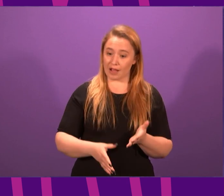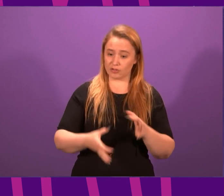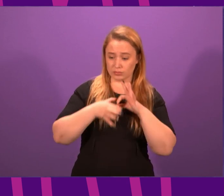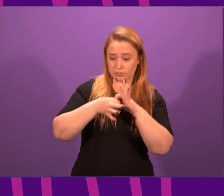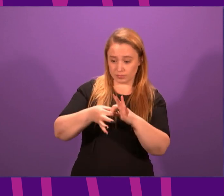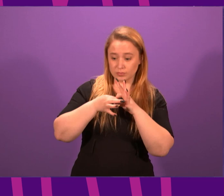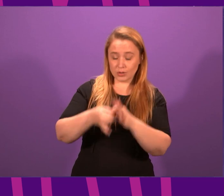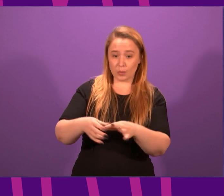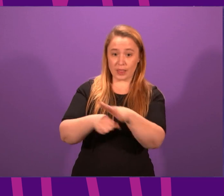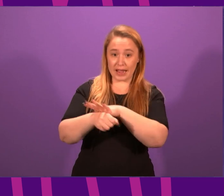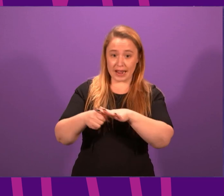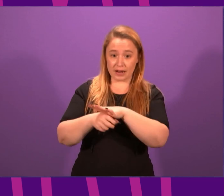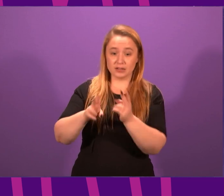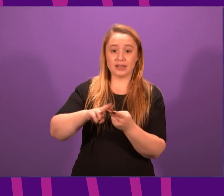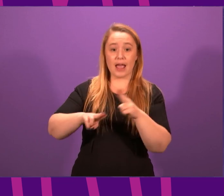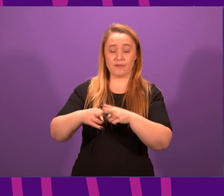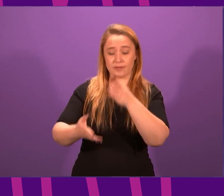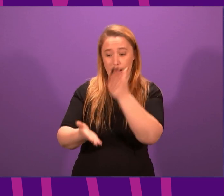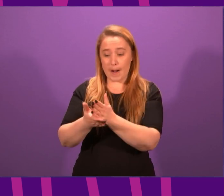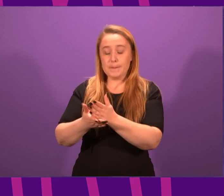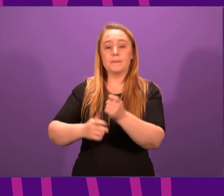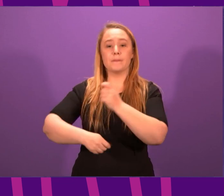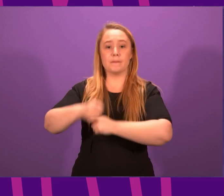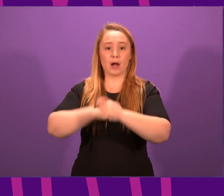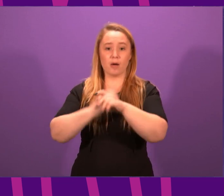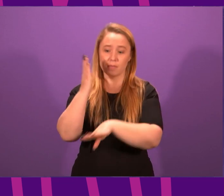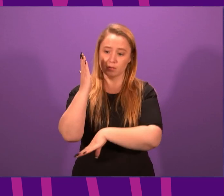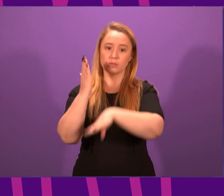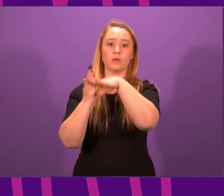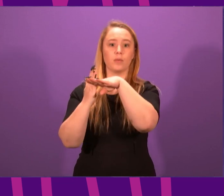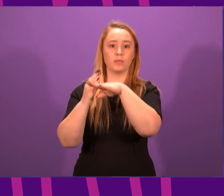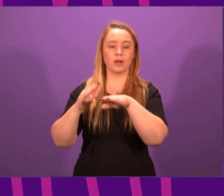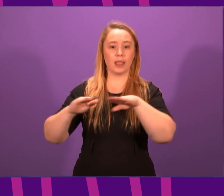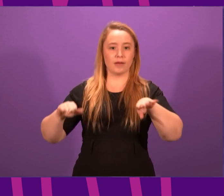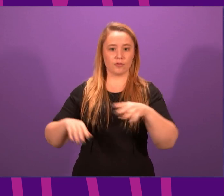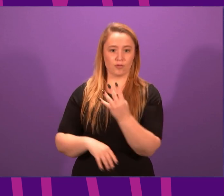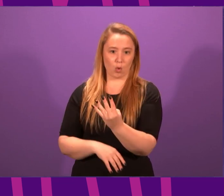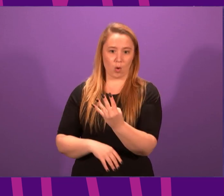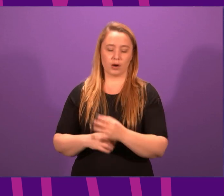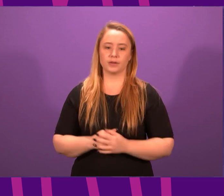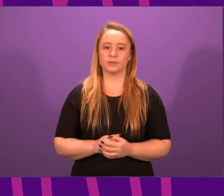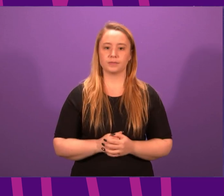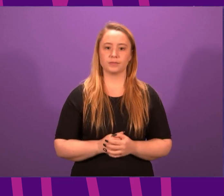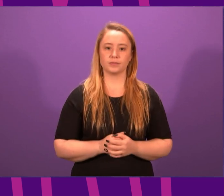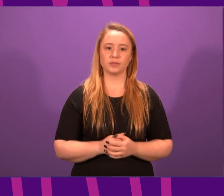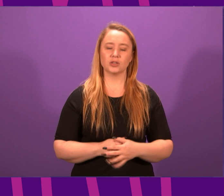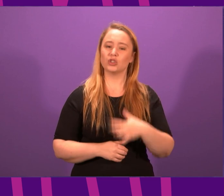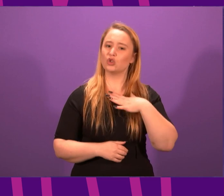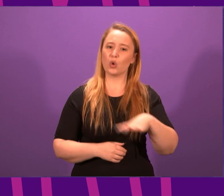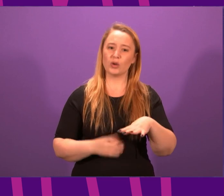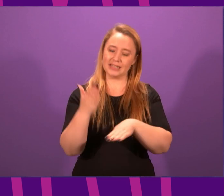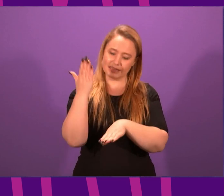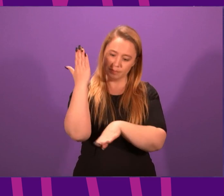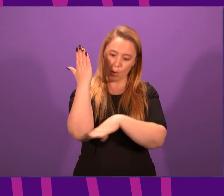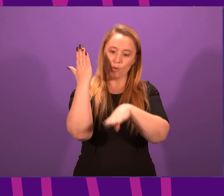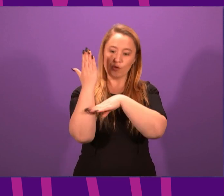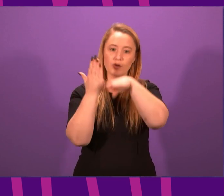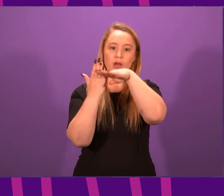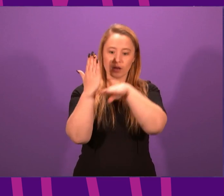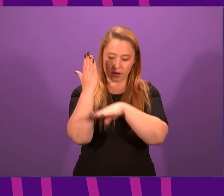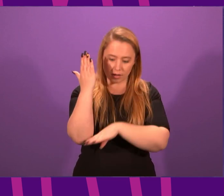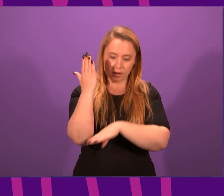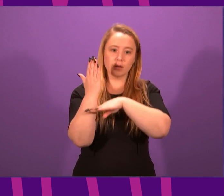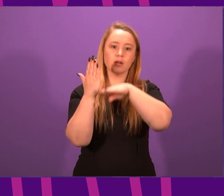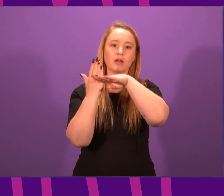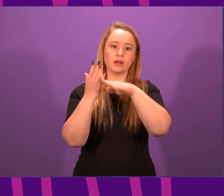top tier. We don't, I think, have to put things like moving tiers to a vote every time, but we